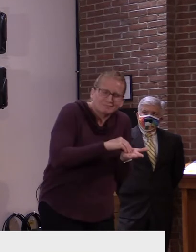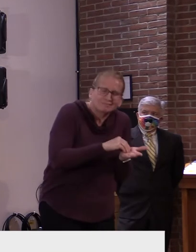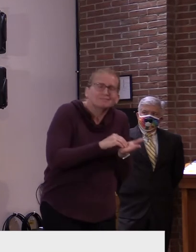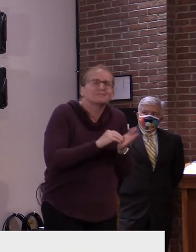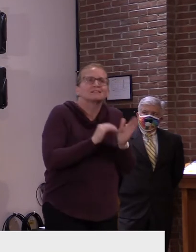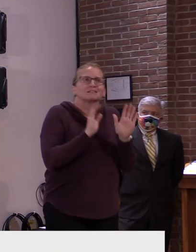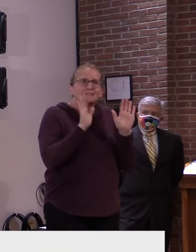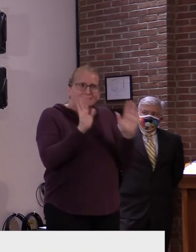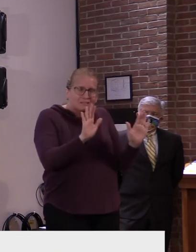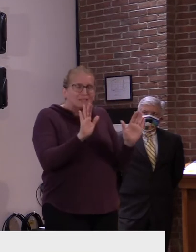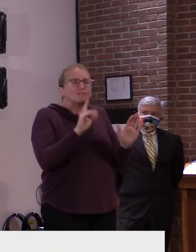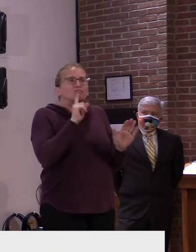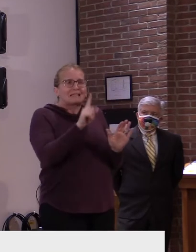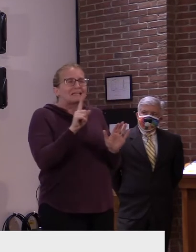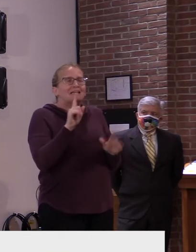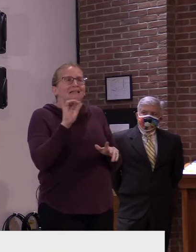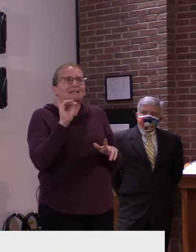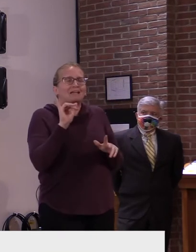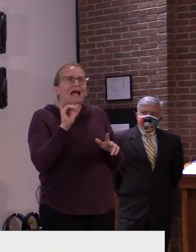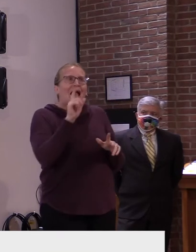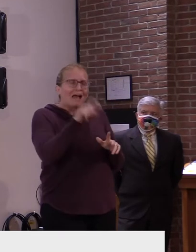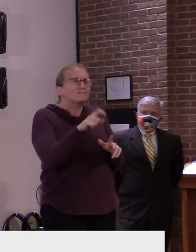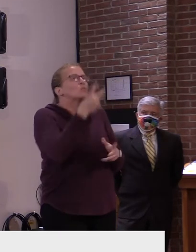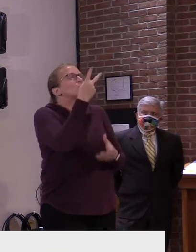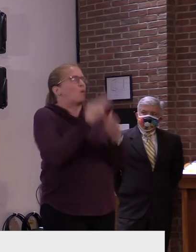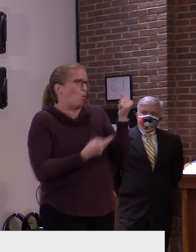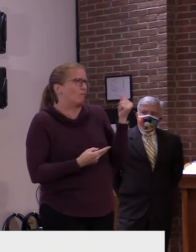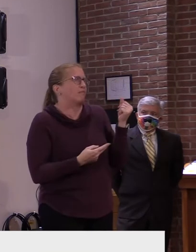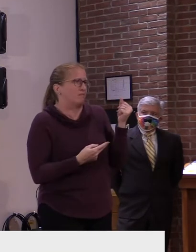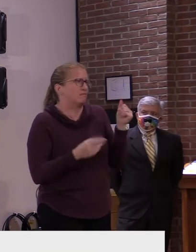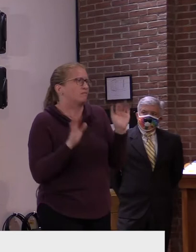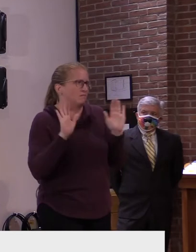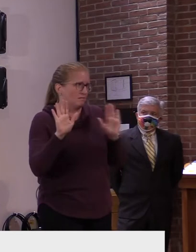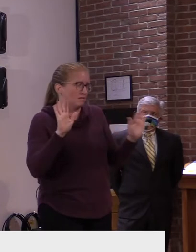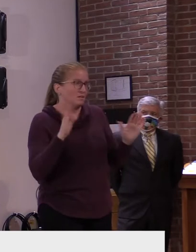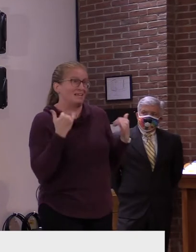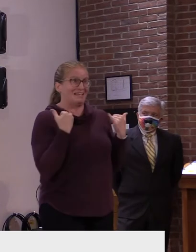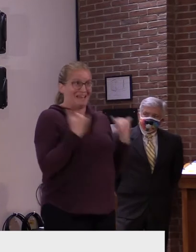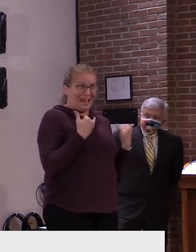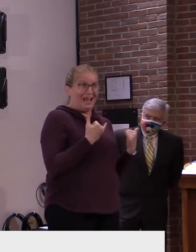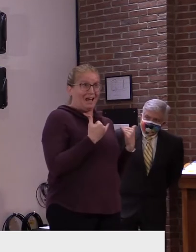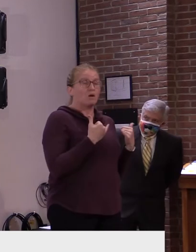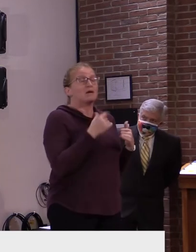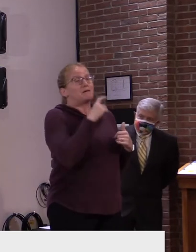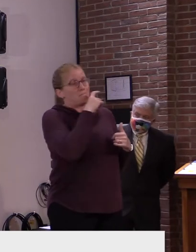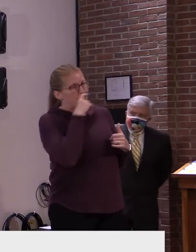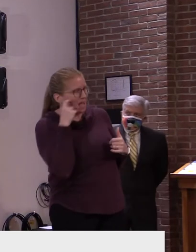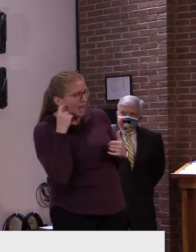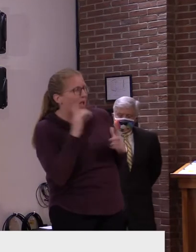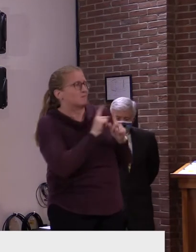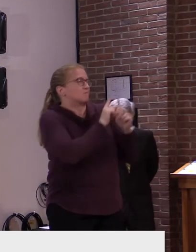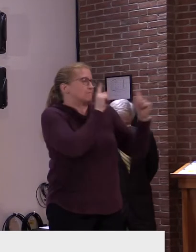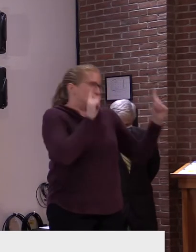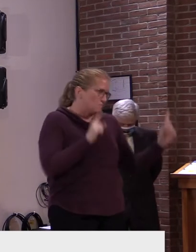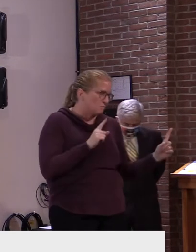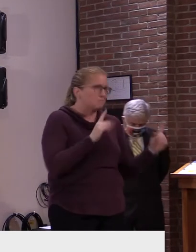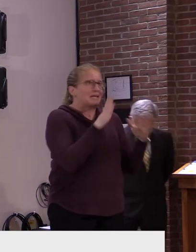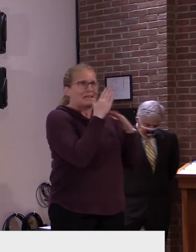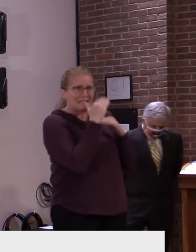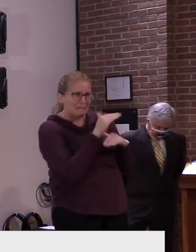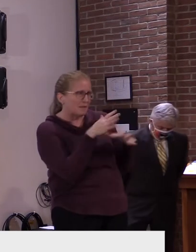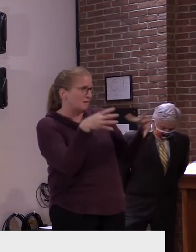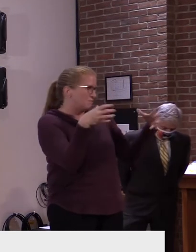that have to be done together pathway a is what we're doing now all of the guidance about